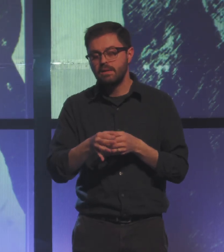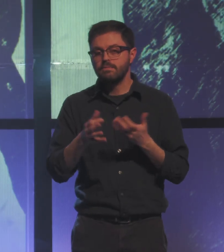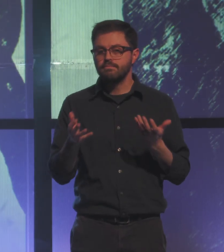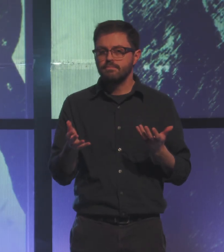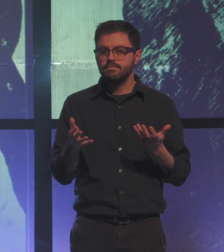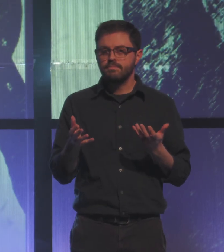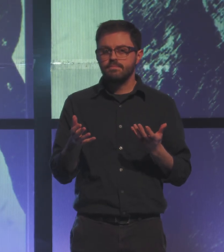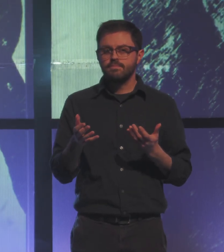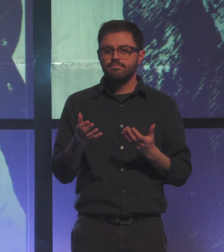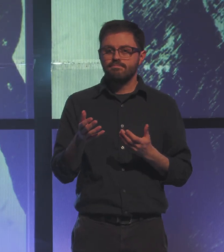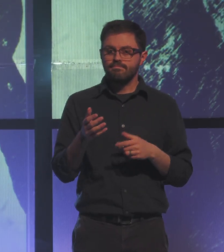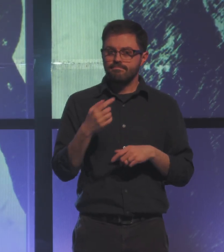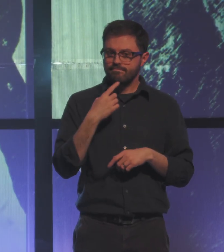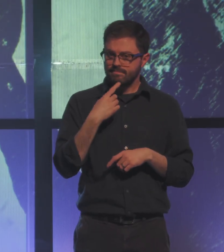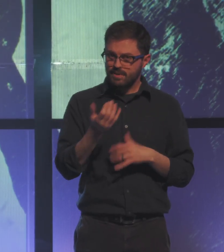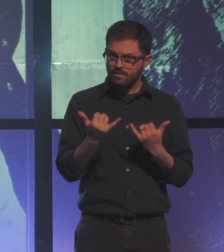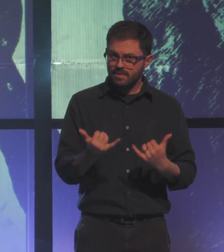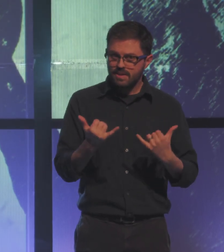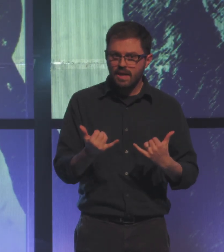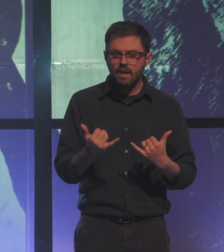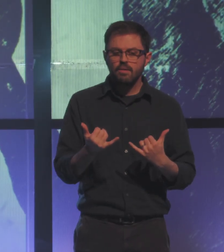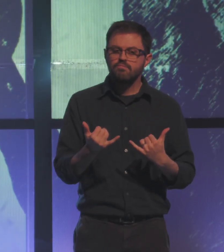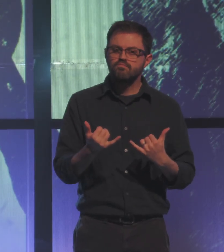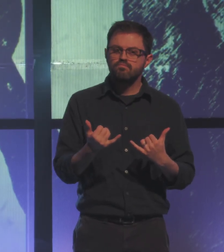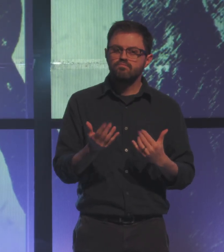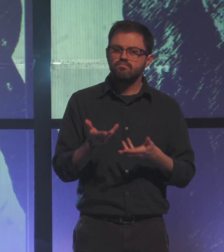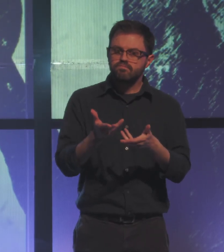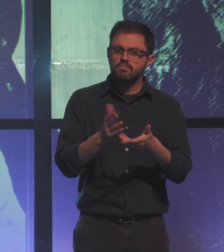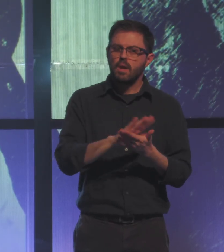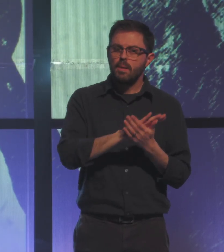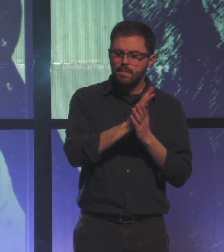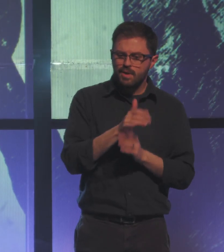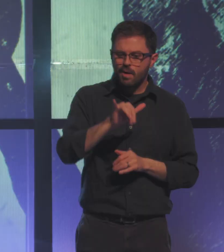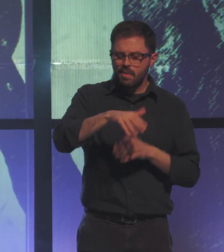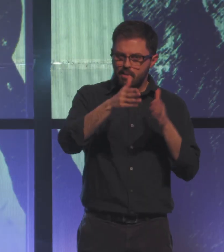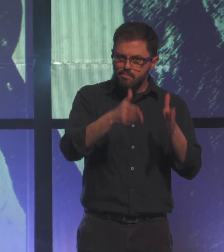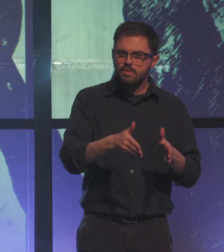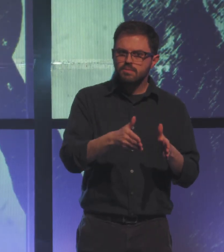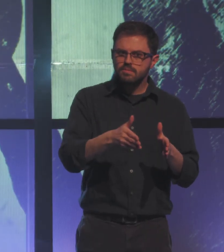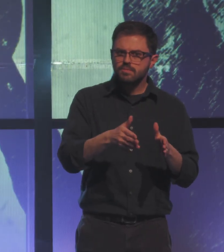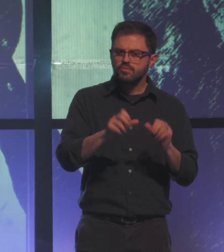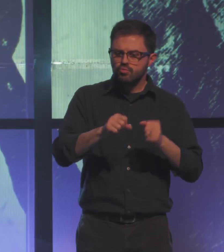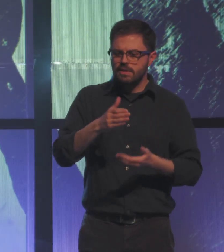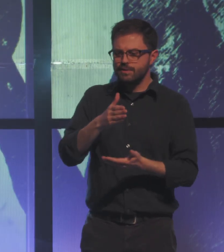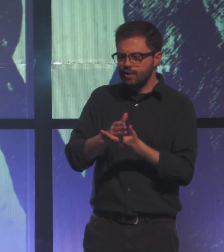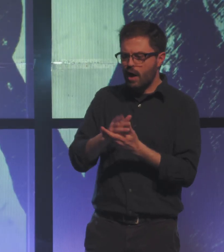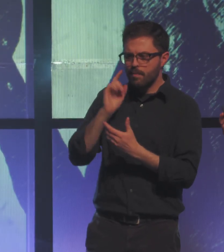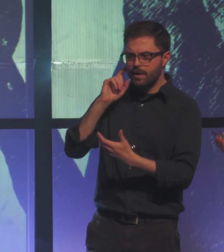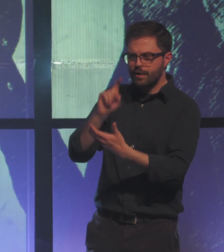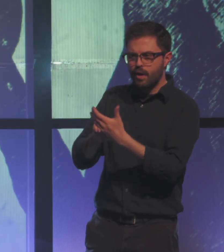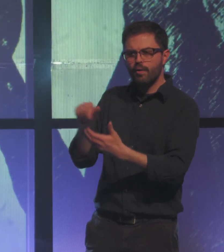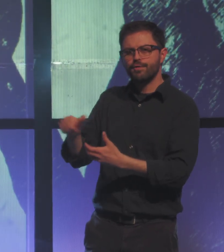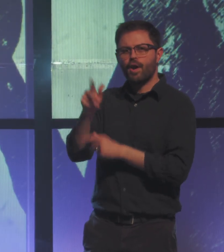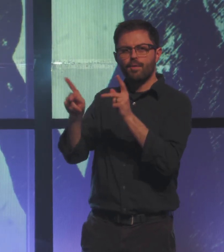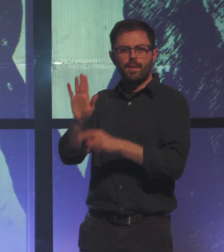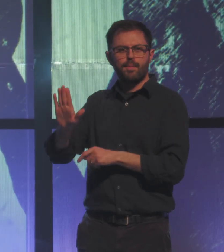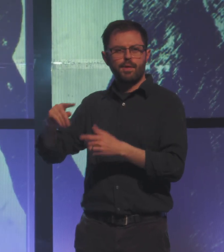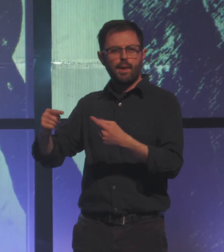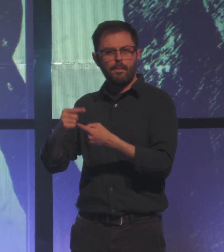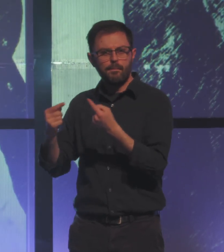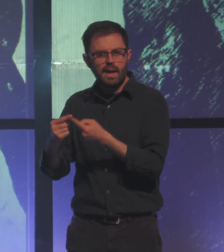say, become the person that stops and acknowledges the pain. Don't be the person that rushes